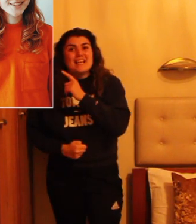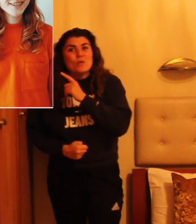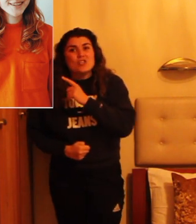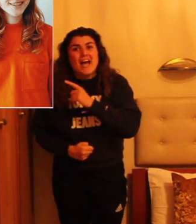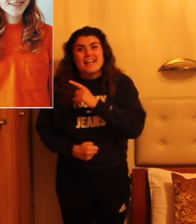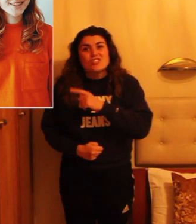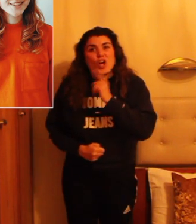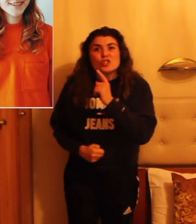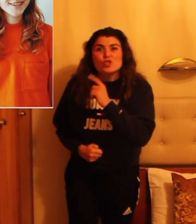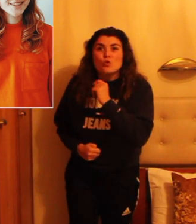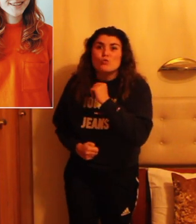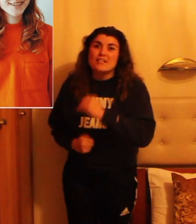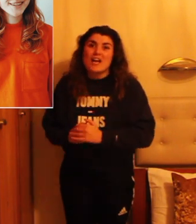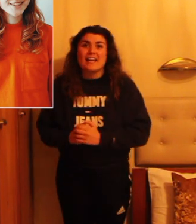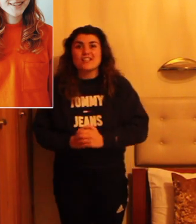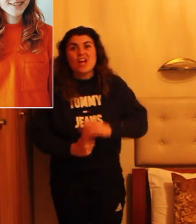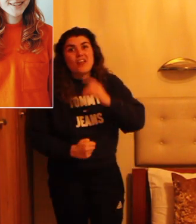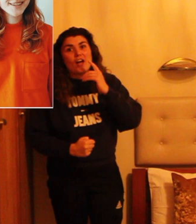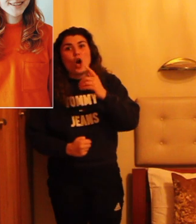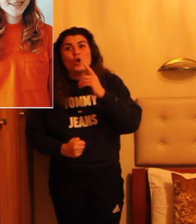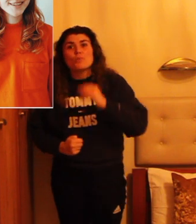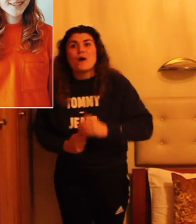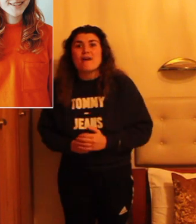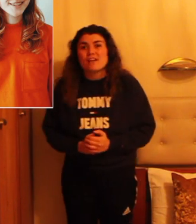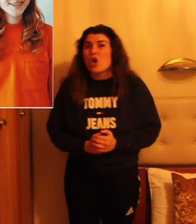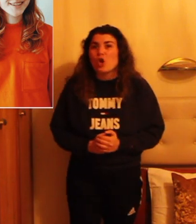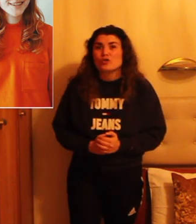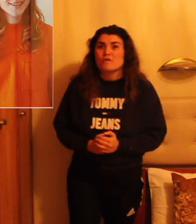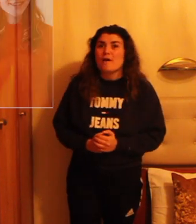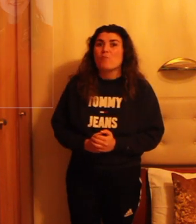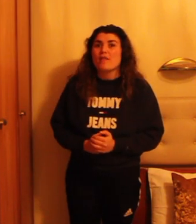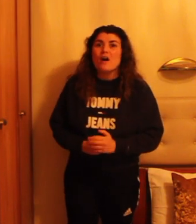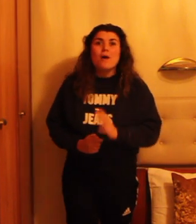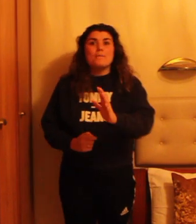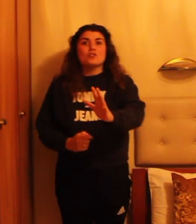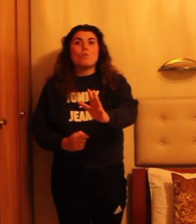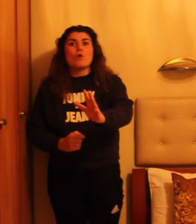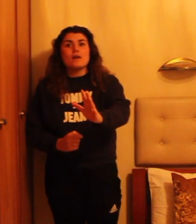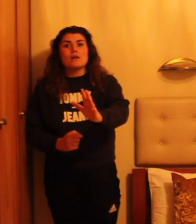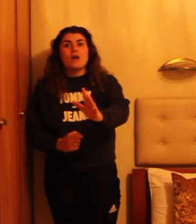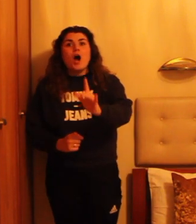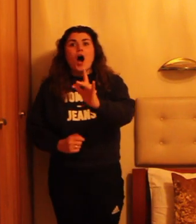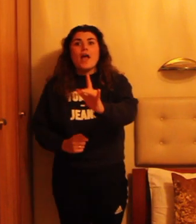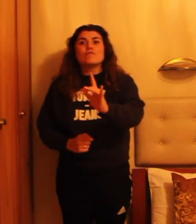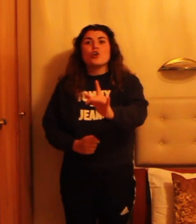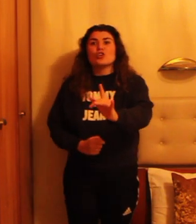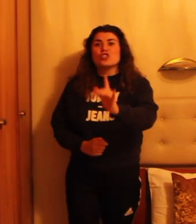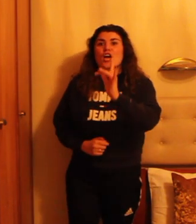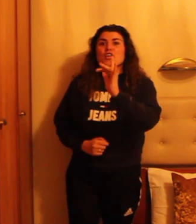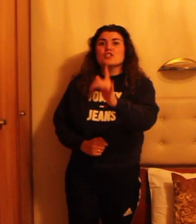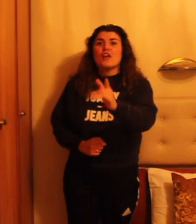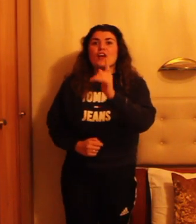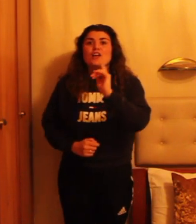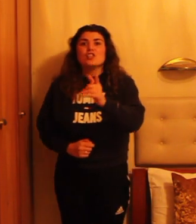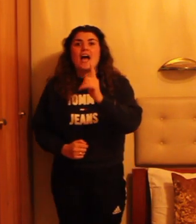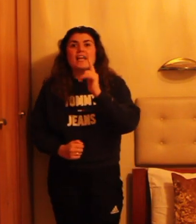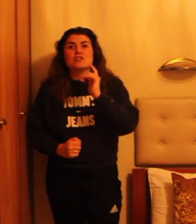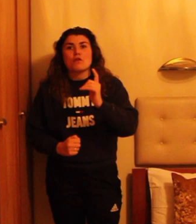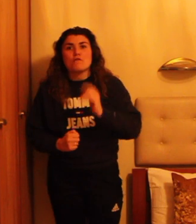you a challenge, a story challenge, that I hope you're having lots of fun with. But don't worry, I have got another challenge for